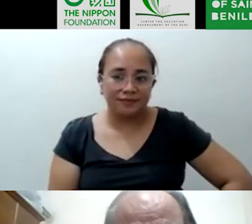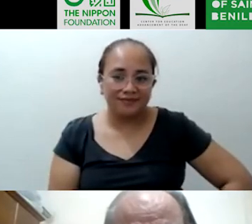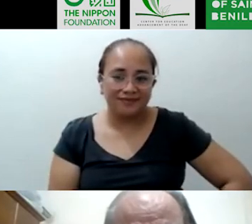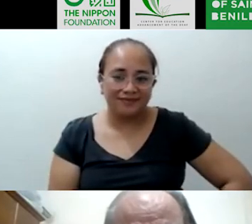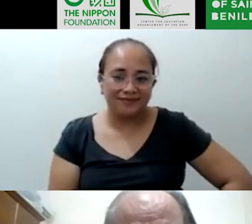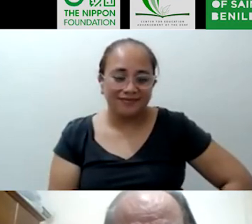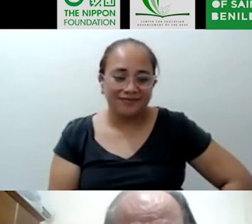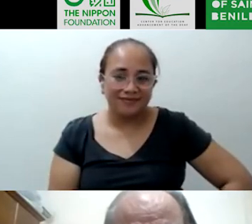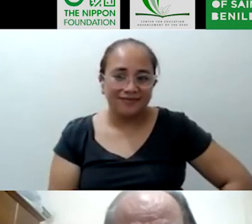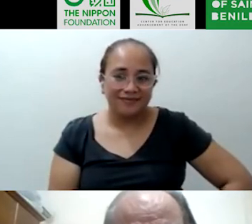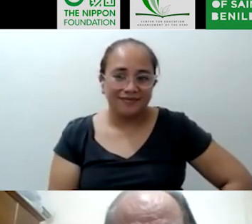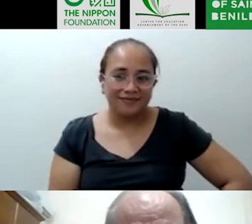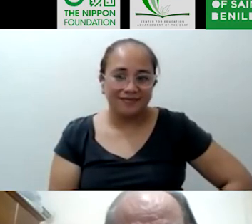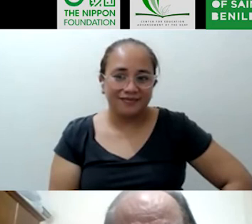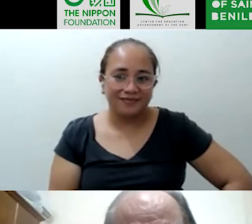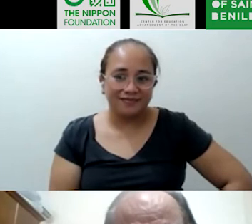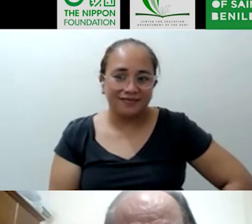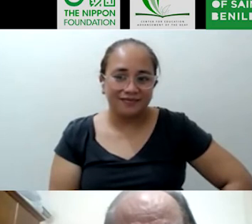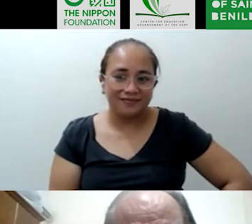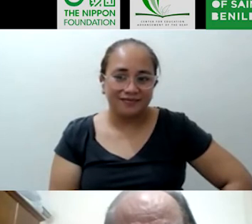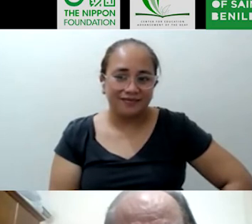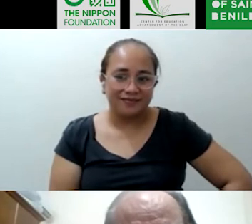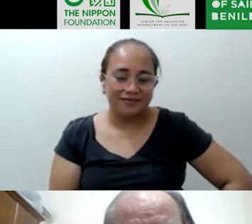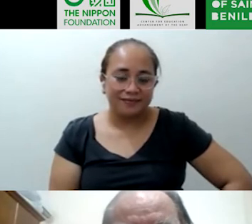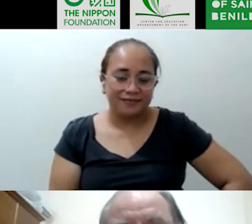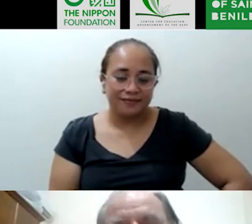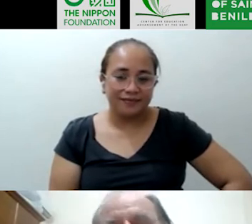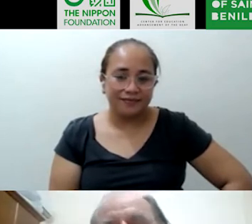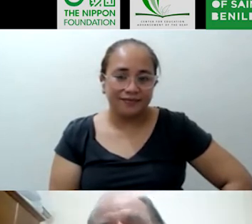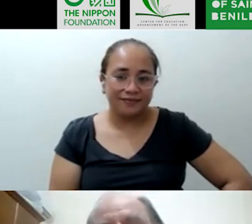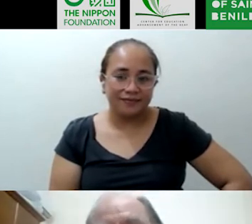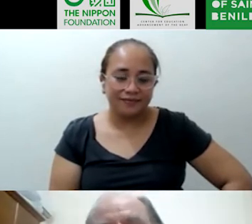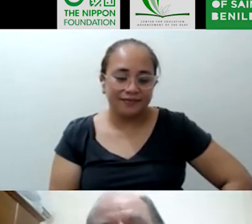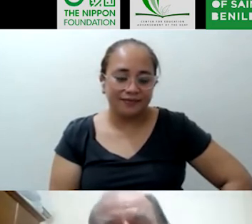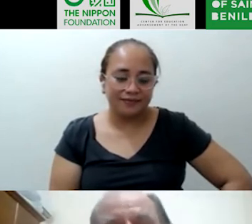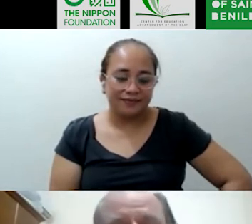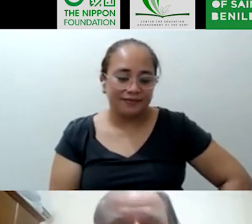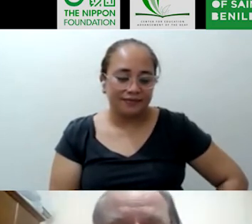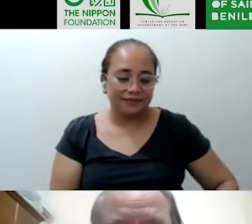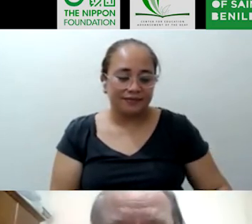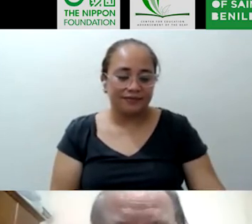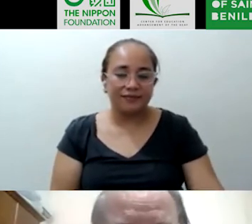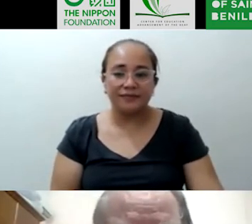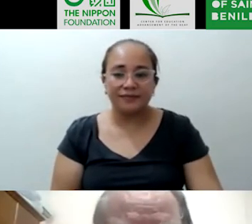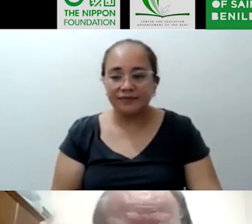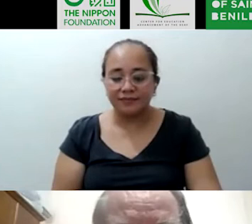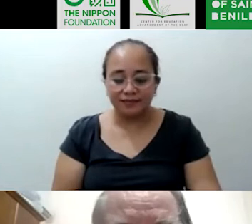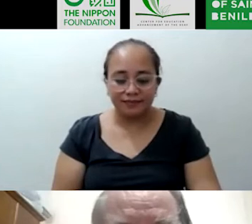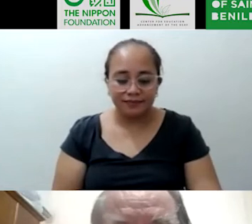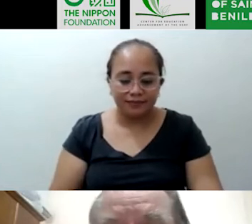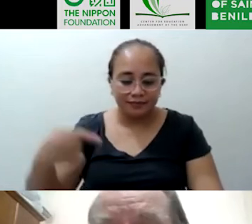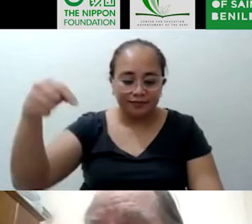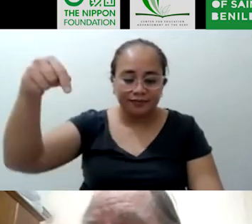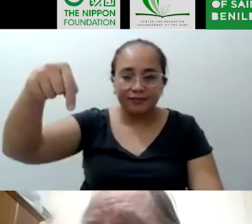One moment. Let's do this here. Yeah, I'll do it, sir. I'll do that. Okay. Okay. All right. Go down.